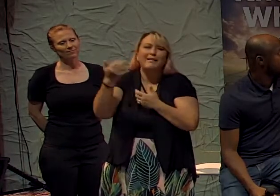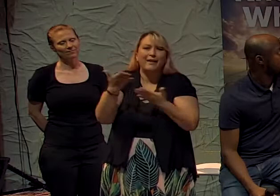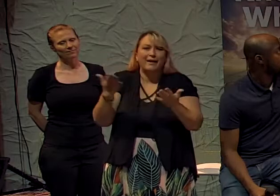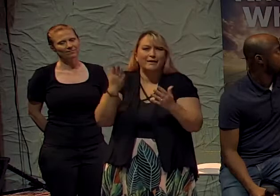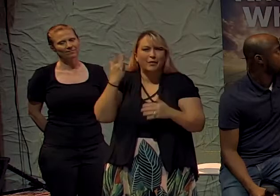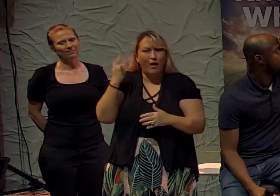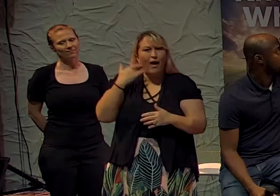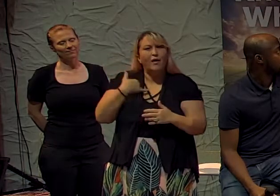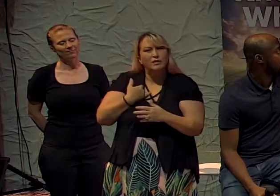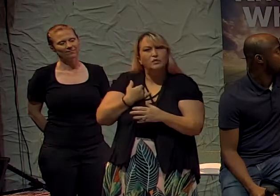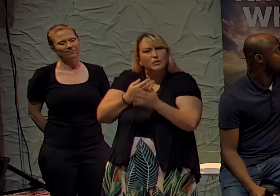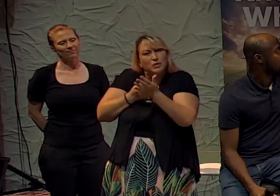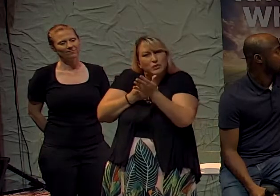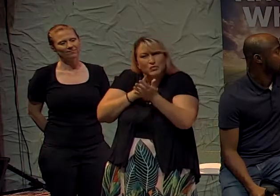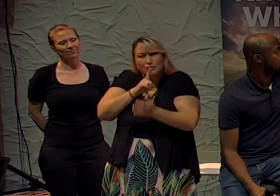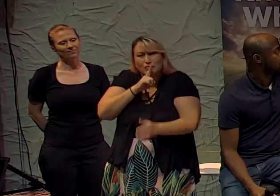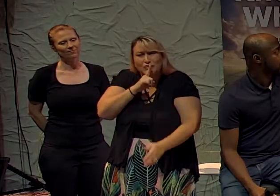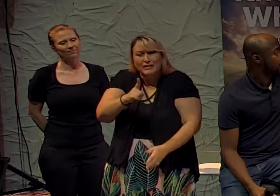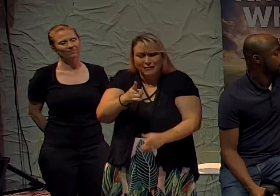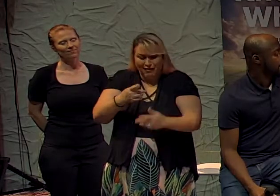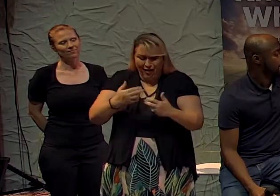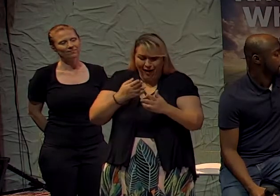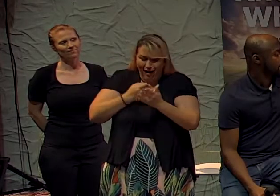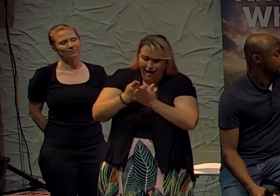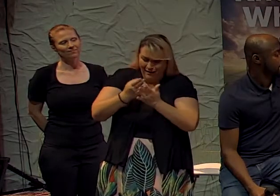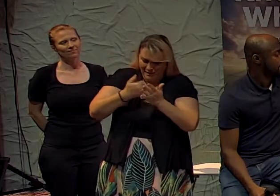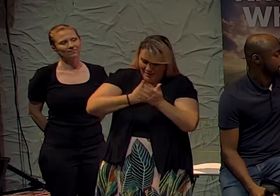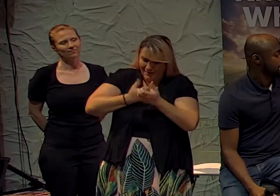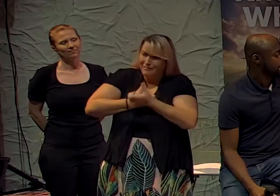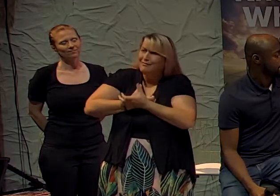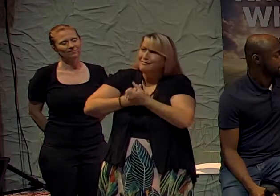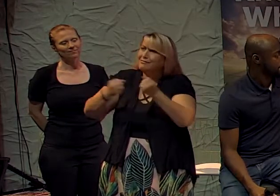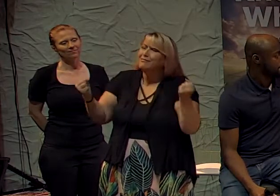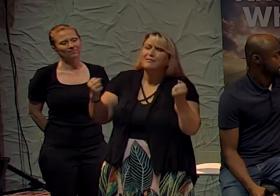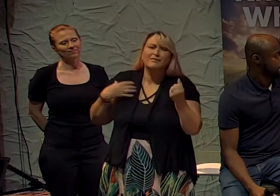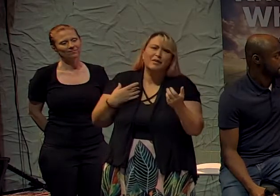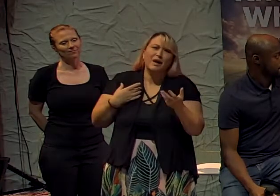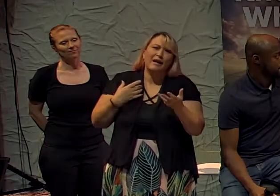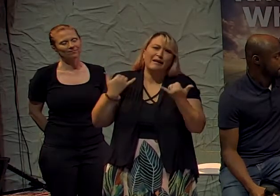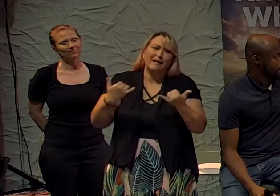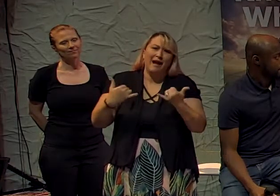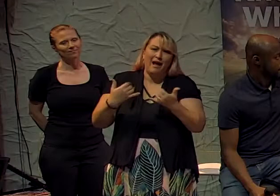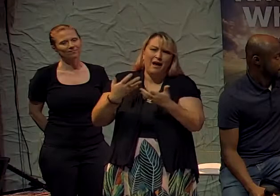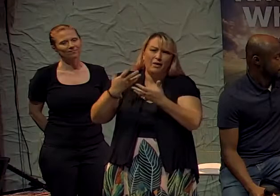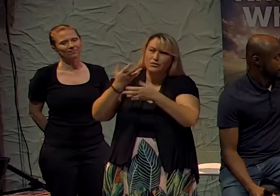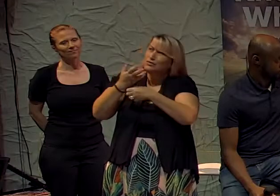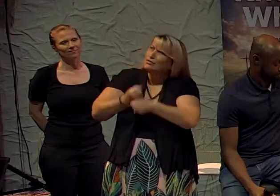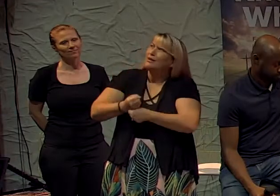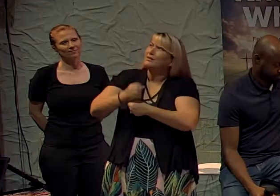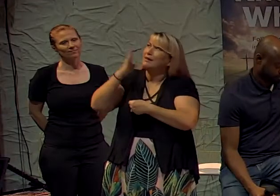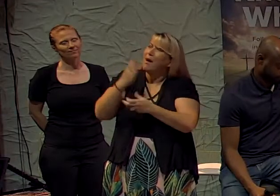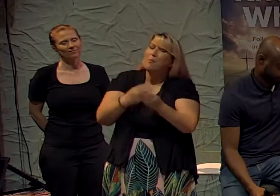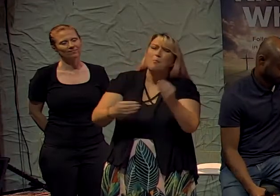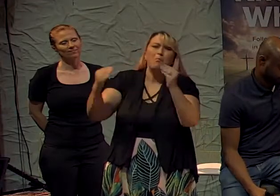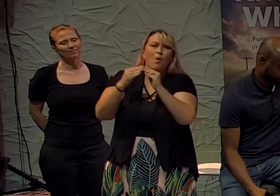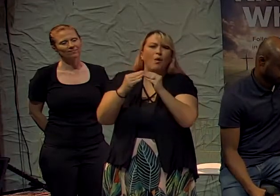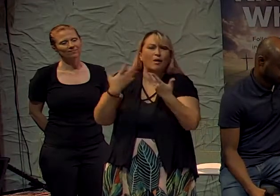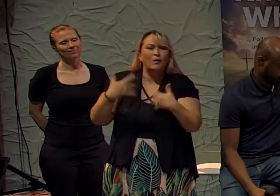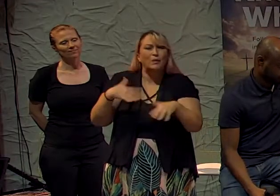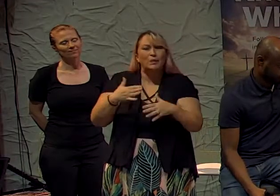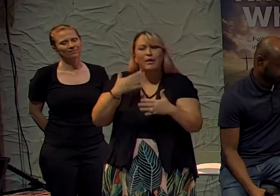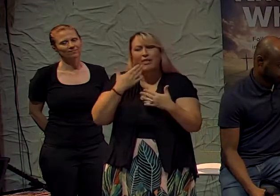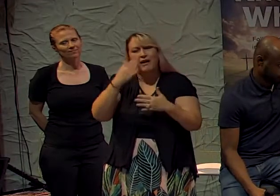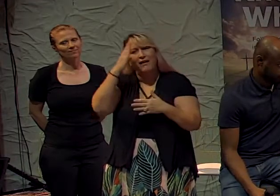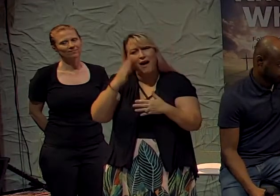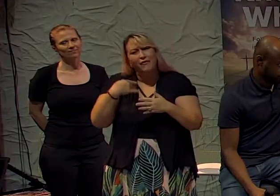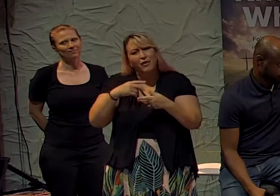got real. And I think Jim and I both trusted God more than we ever have in our life. Thank God for our friends who just sat next to us and talked